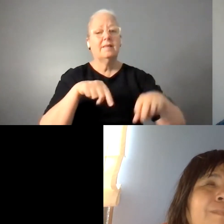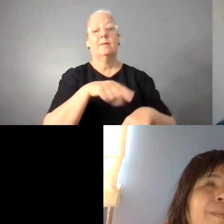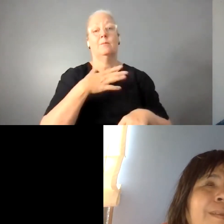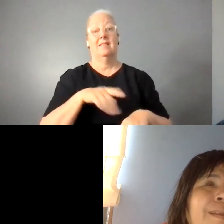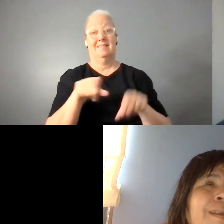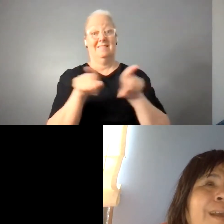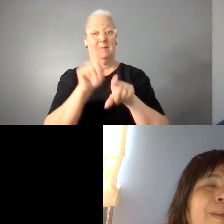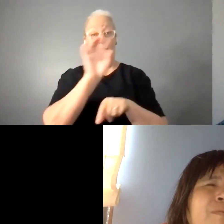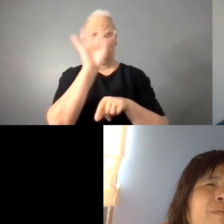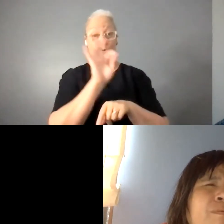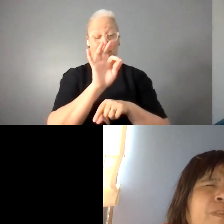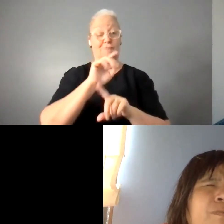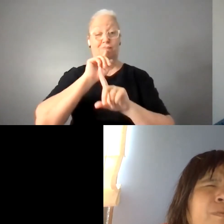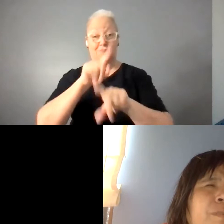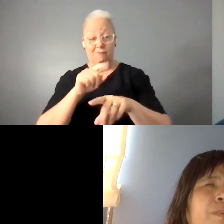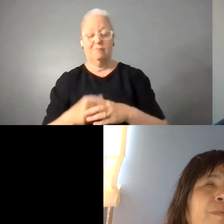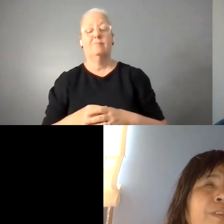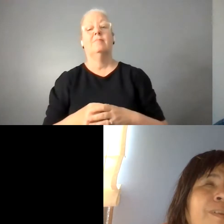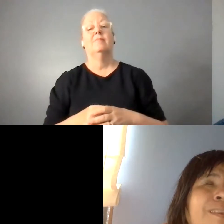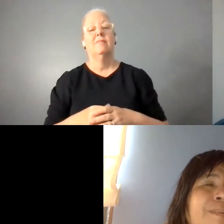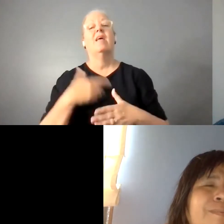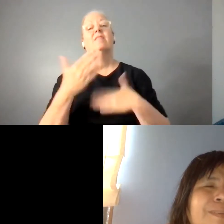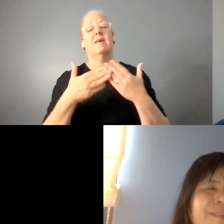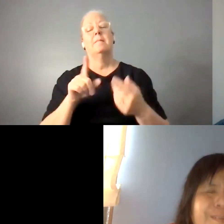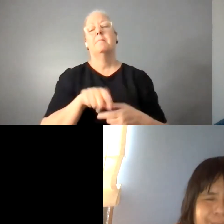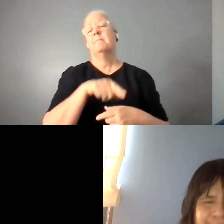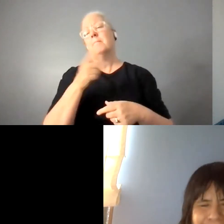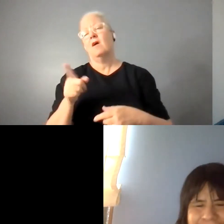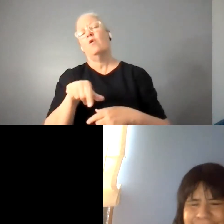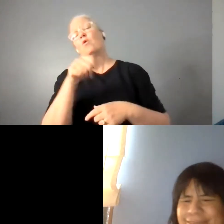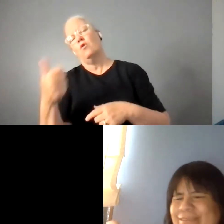can come back with you with other questions. Thank you so much.